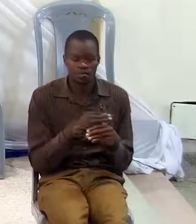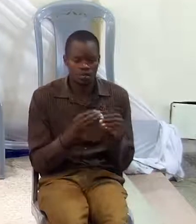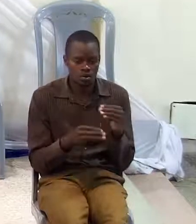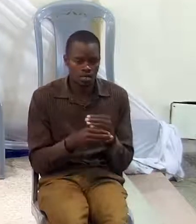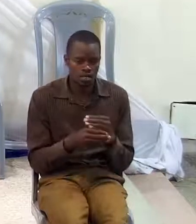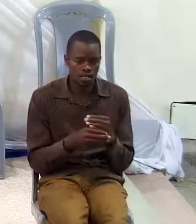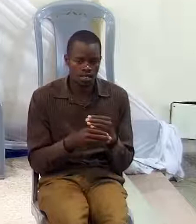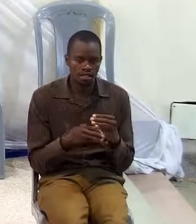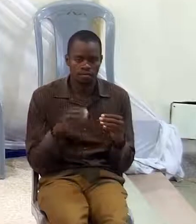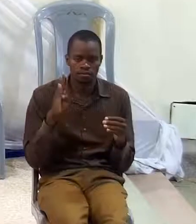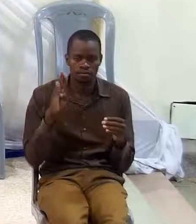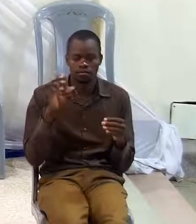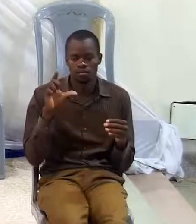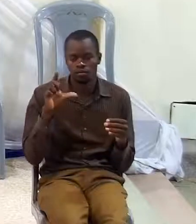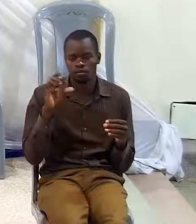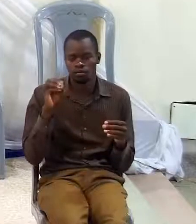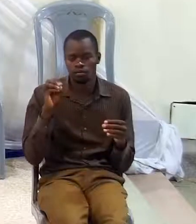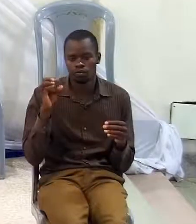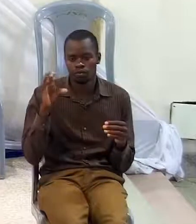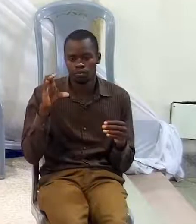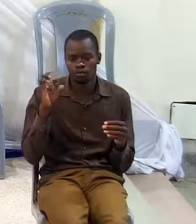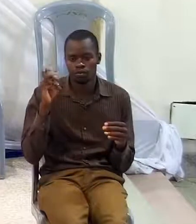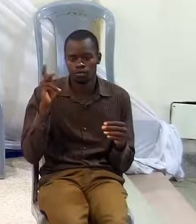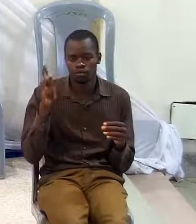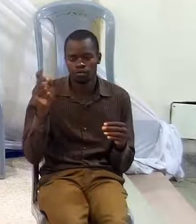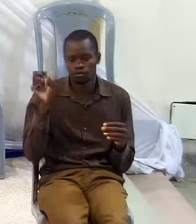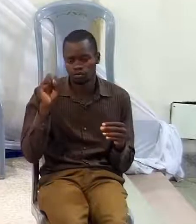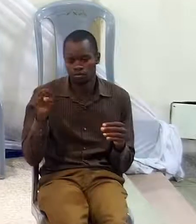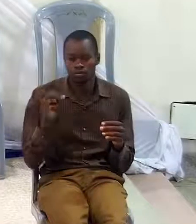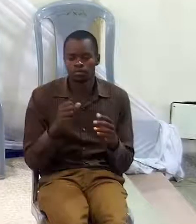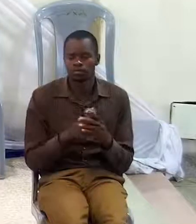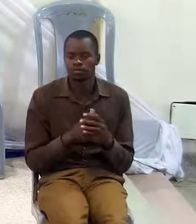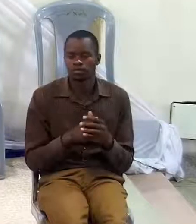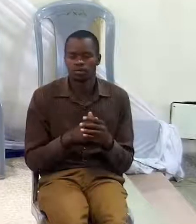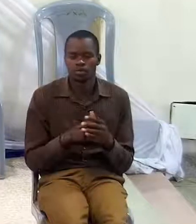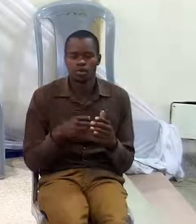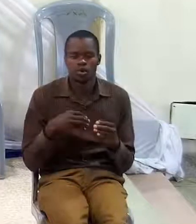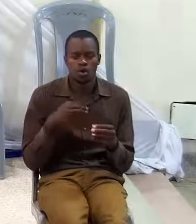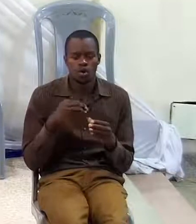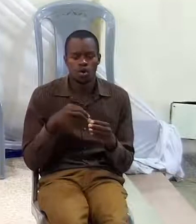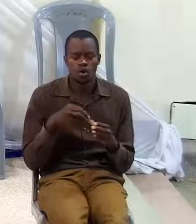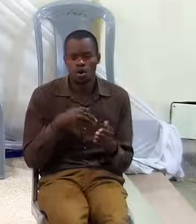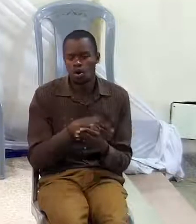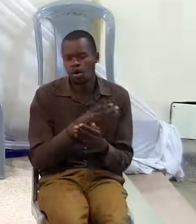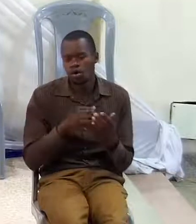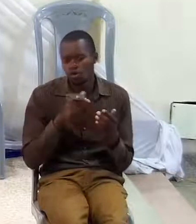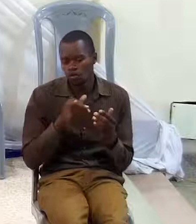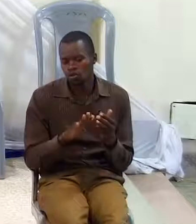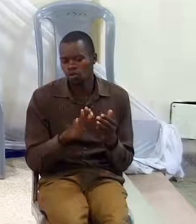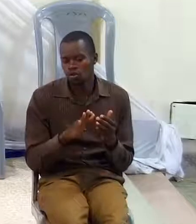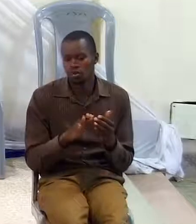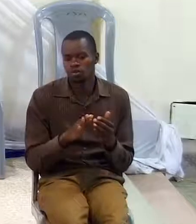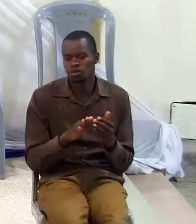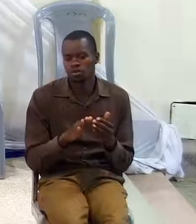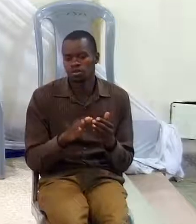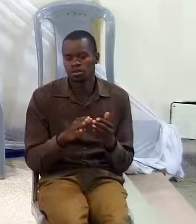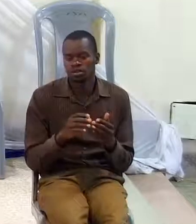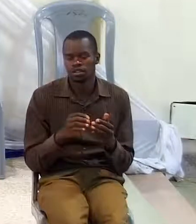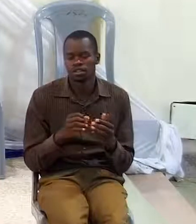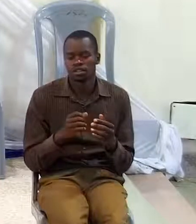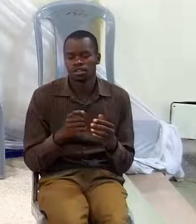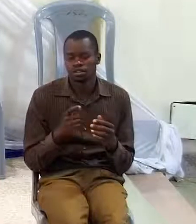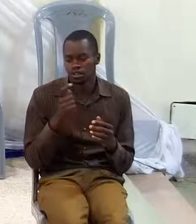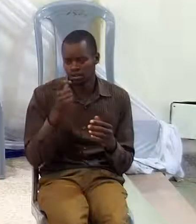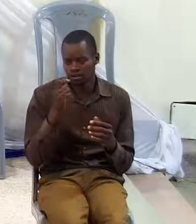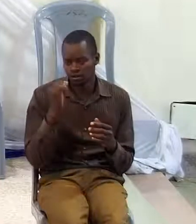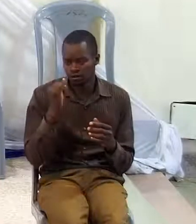for your skin, for all those tissues, as compared to the plant-based protein. If you consumed